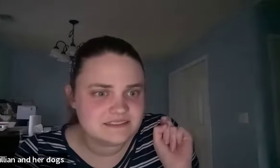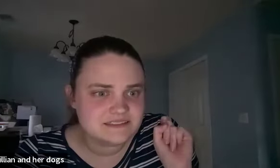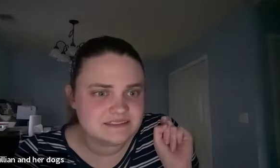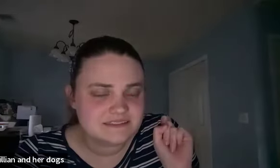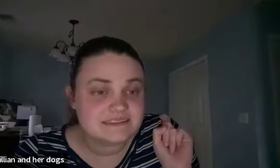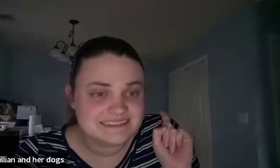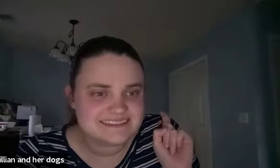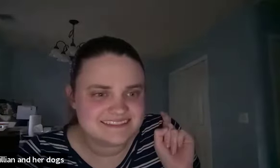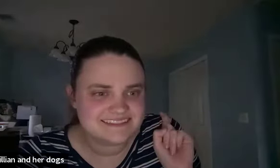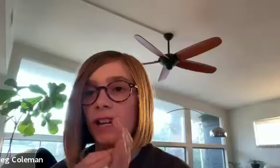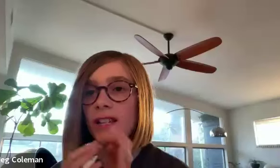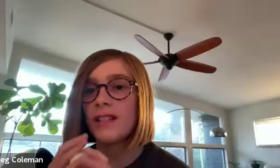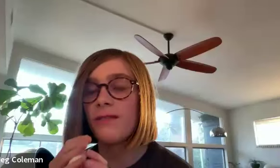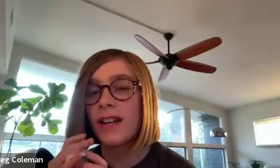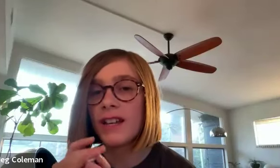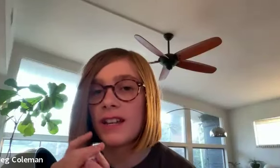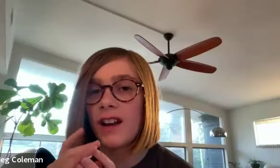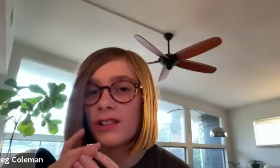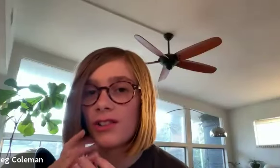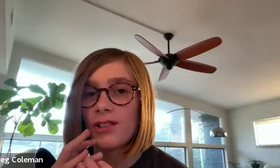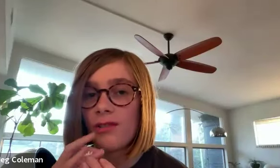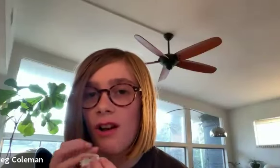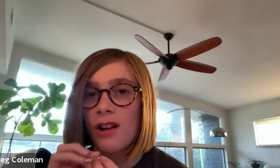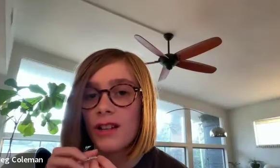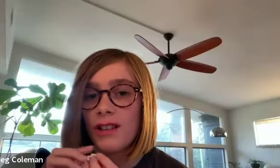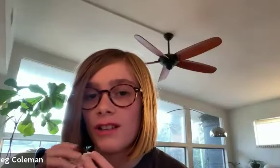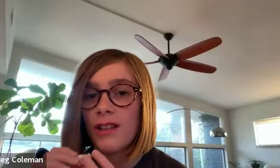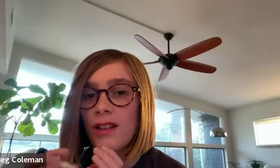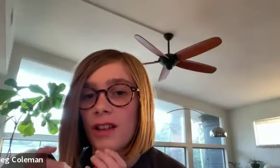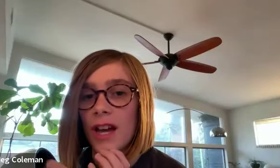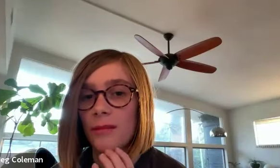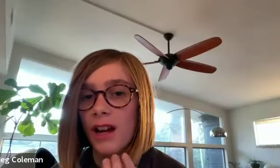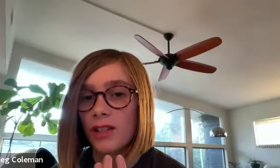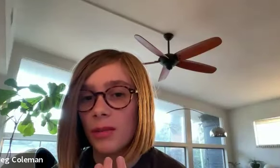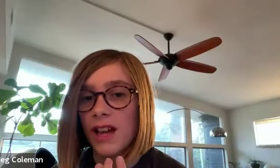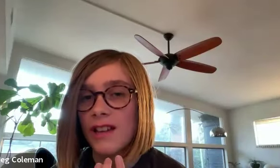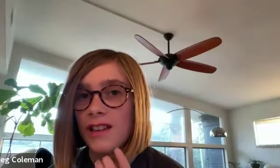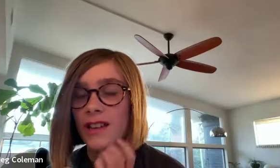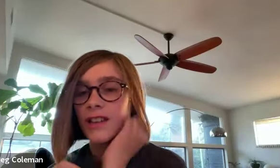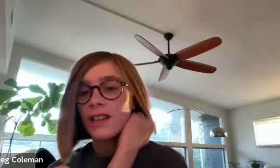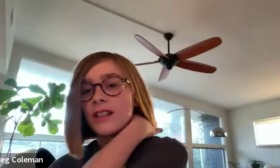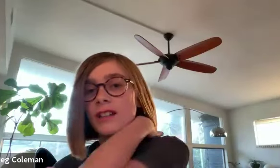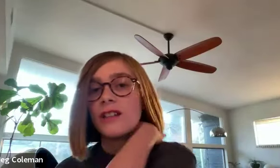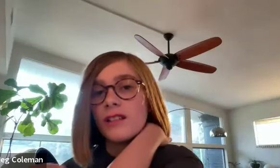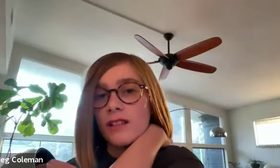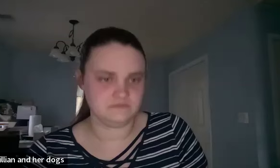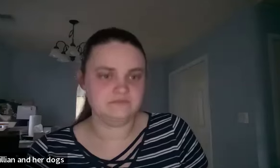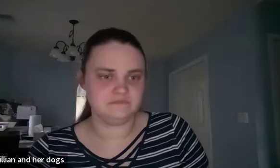just beforehand, if I get any colors wrong, I'm colorblind or Mhm.